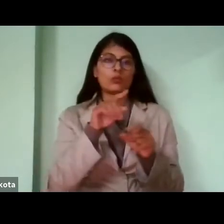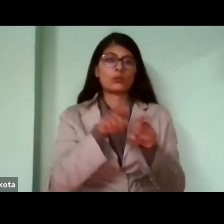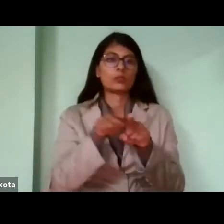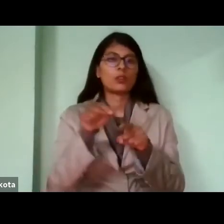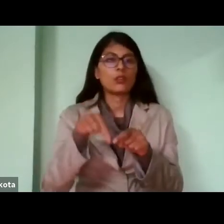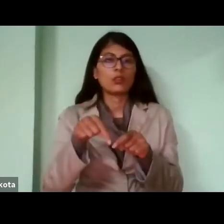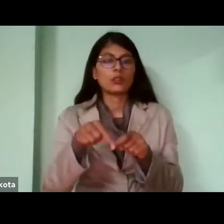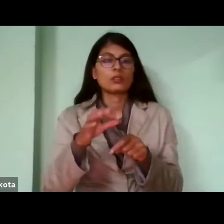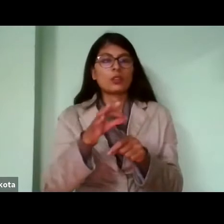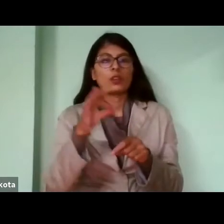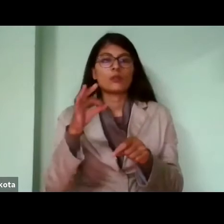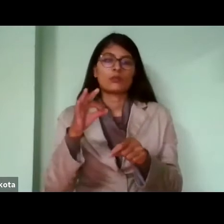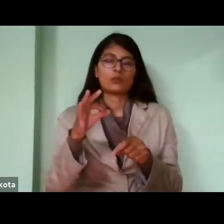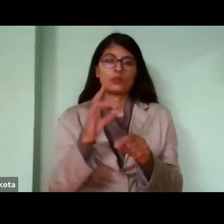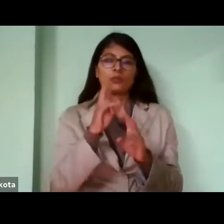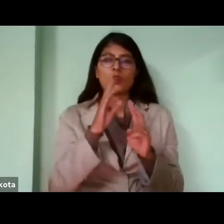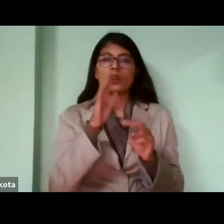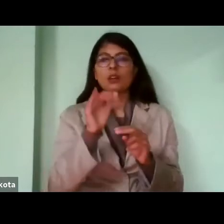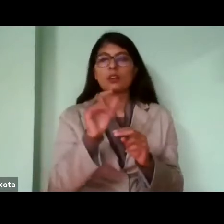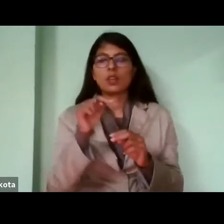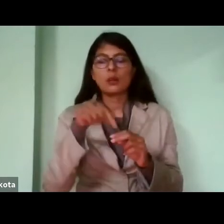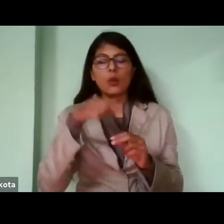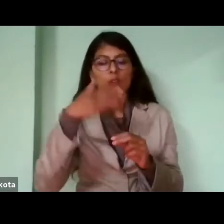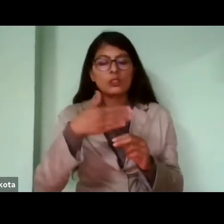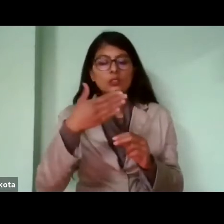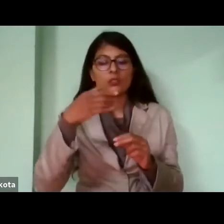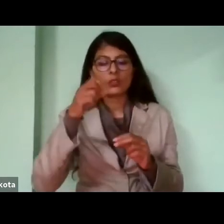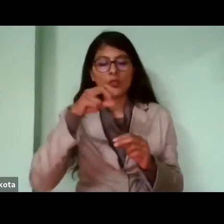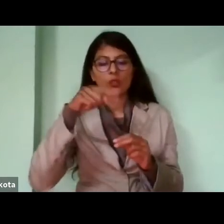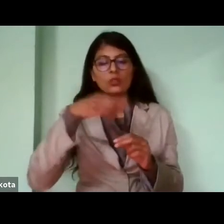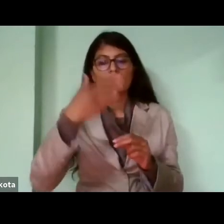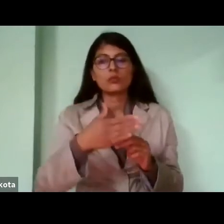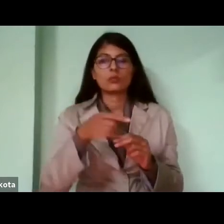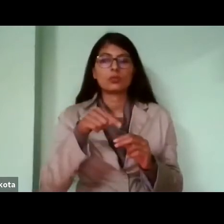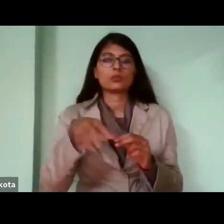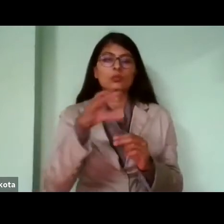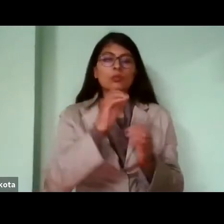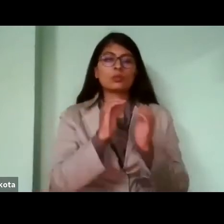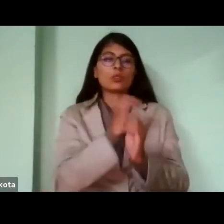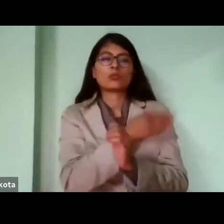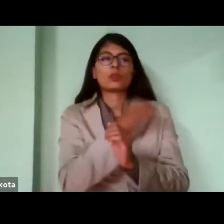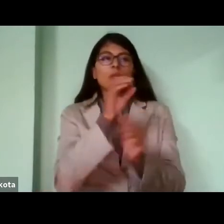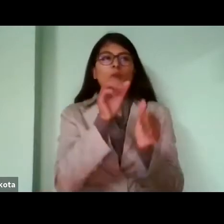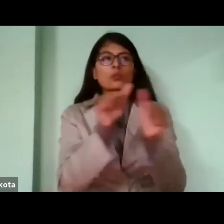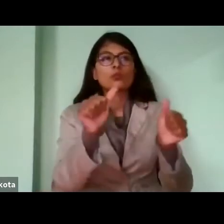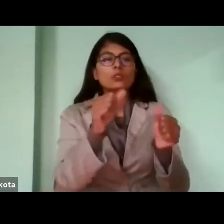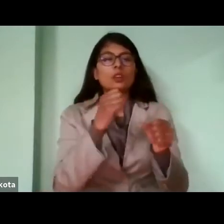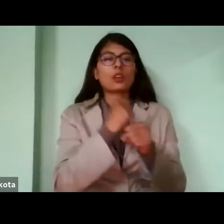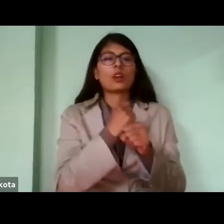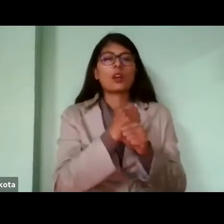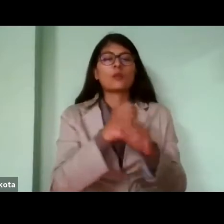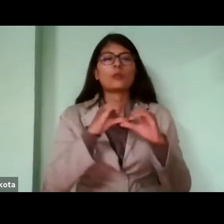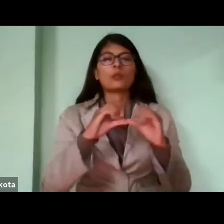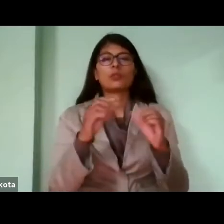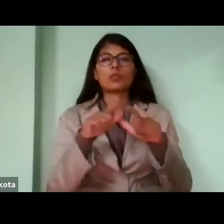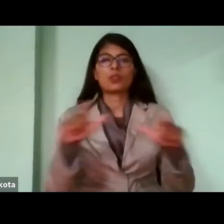as expendable. We're still silenced in this recommendation. There's a question in